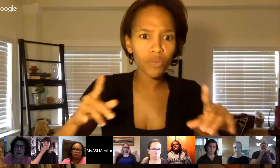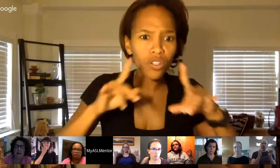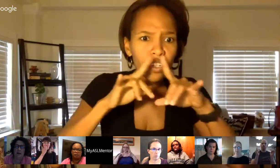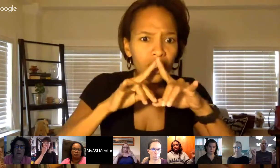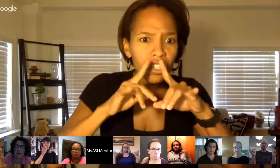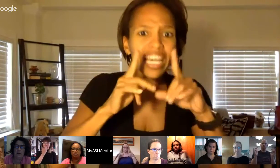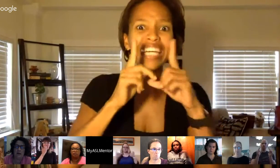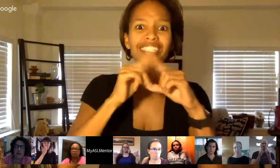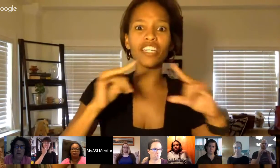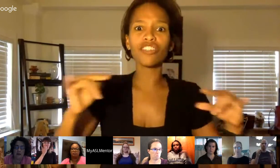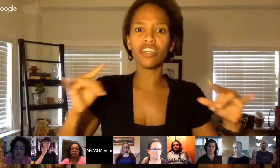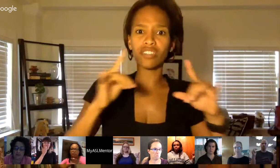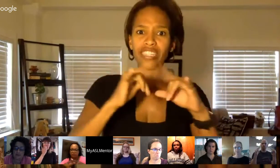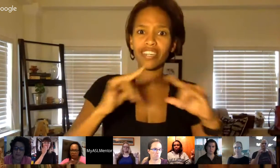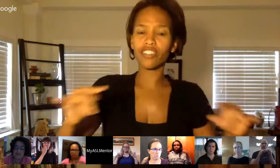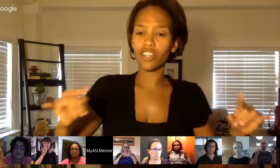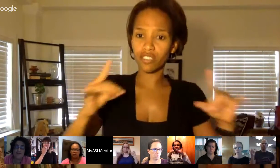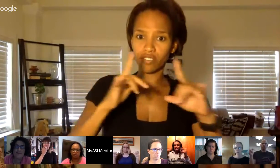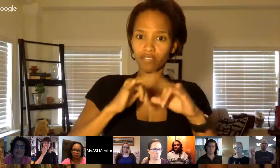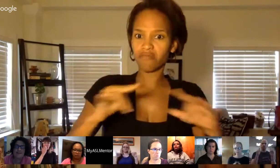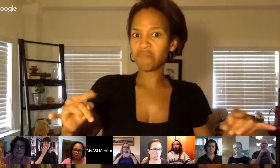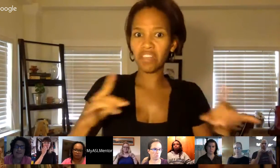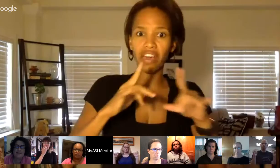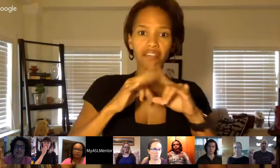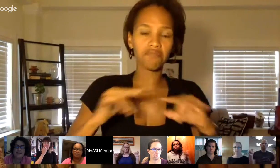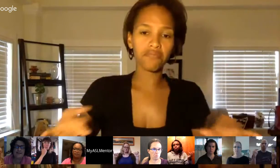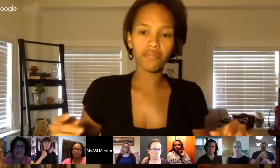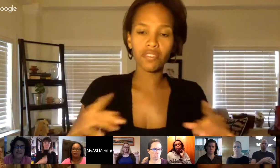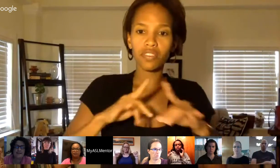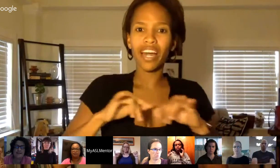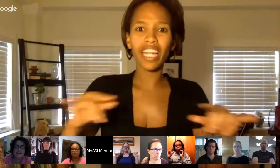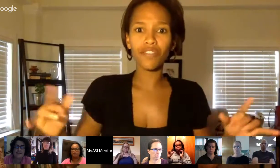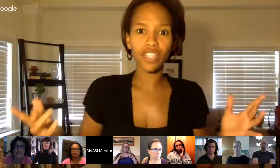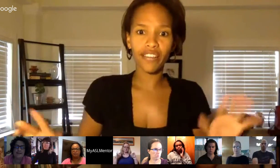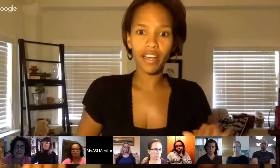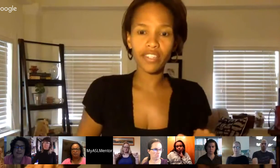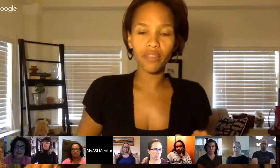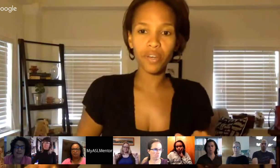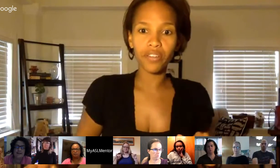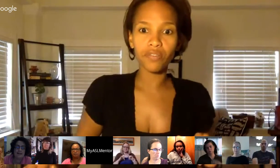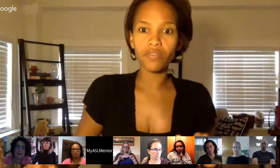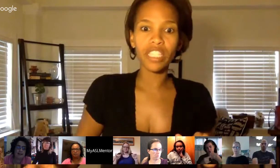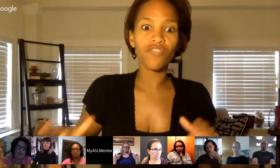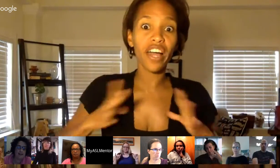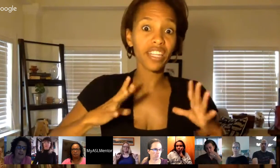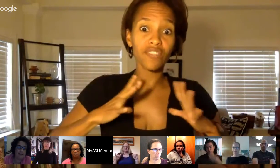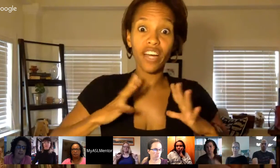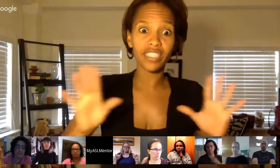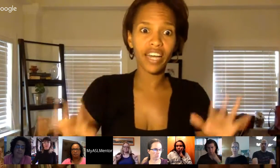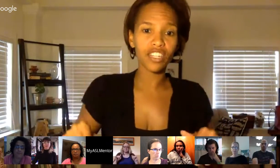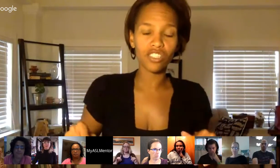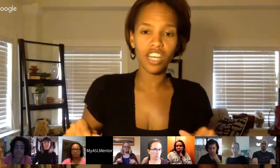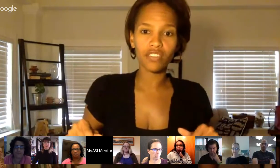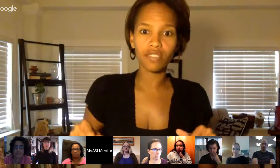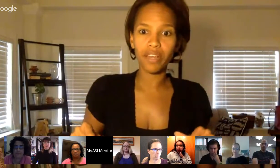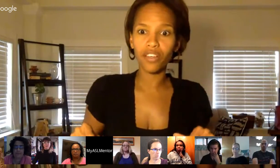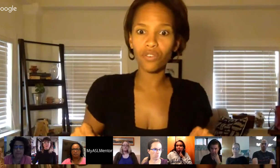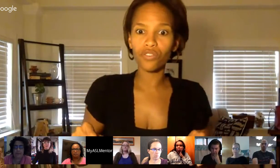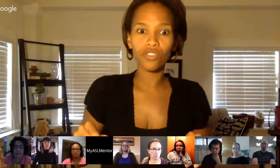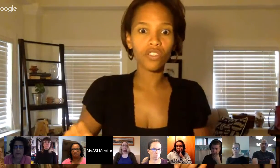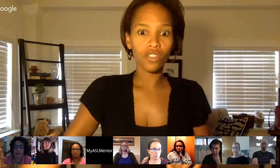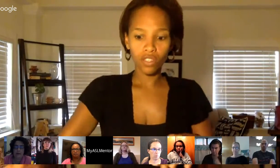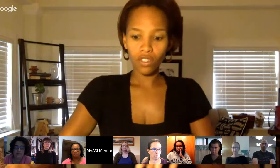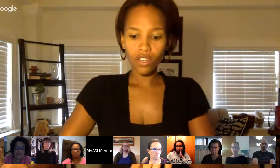think of the normal. Etc. etc. Yeah. I never sign that sign, but it's fine. It's a fine sign. It's just not something